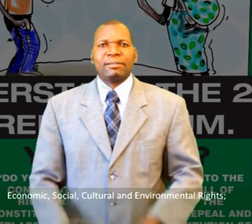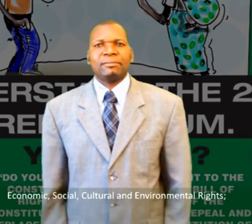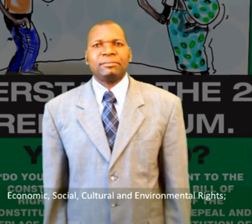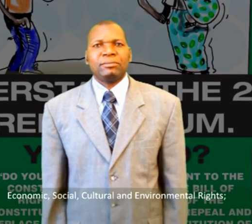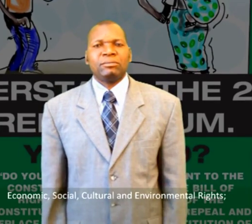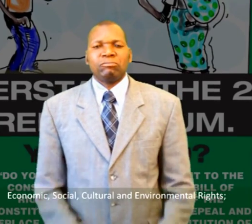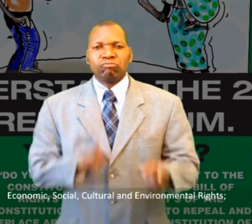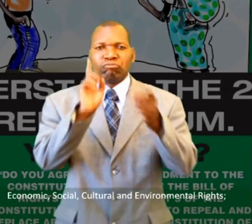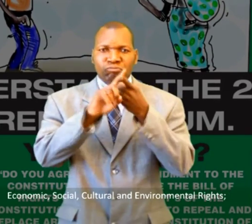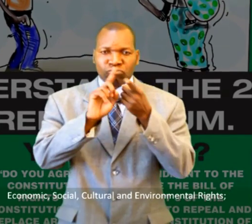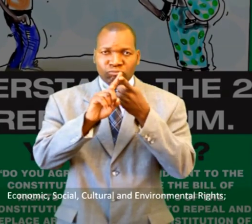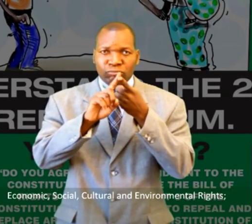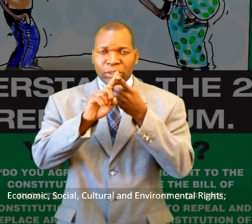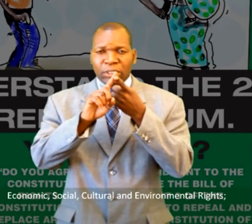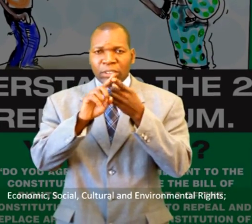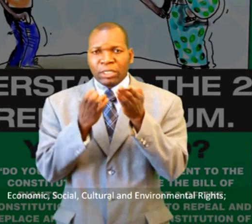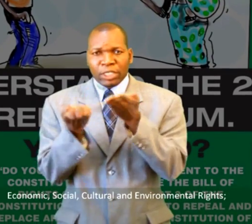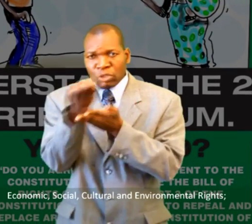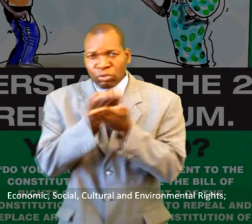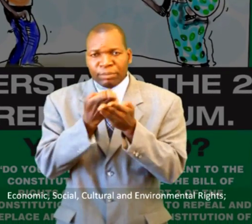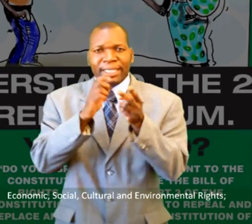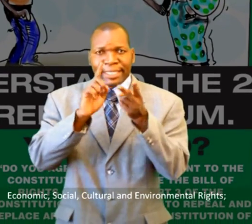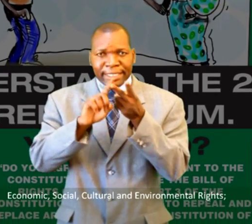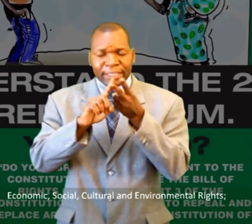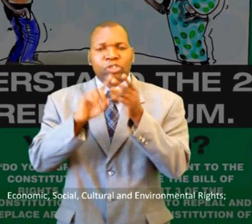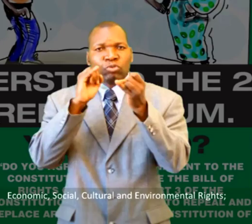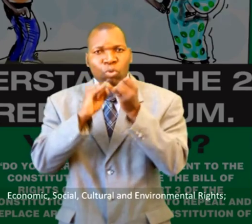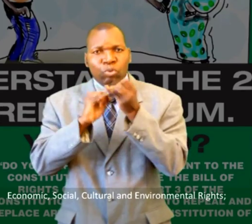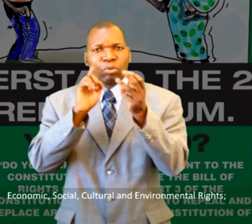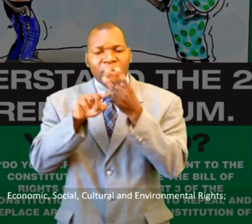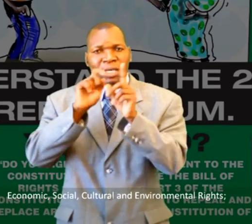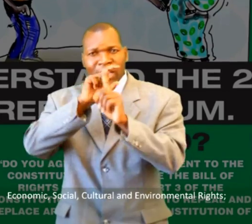Economic, social, cultural, and environmental rights.